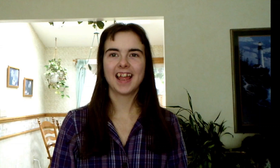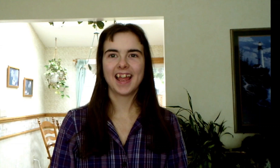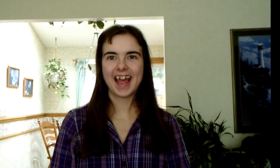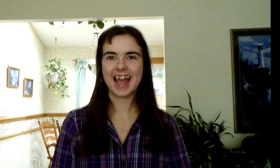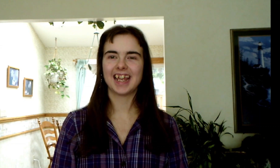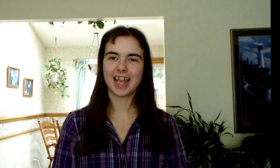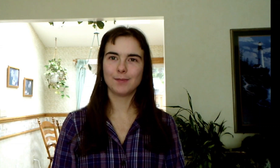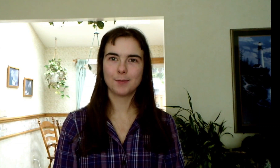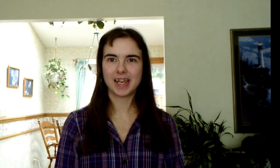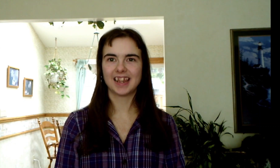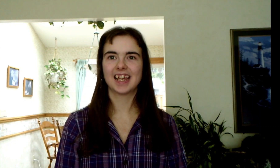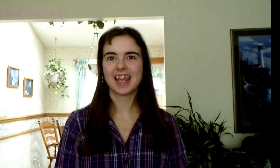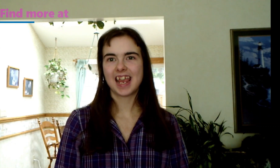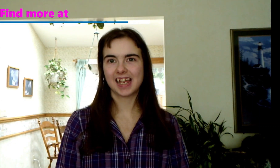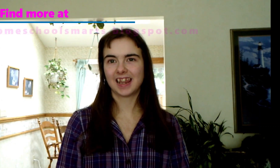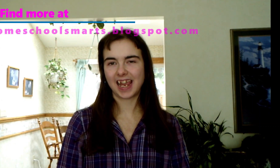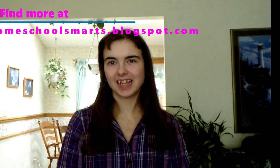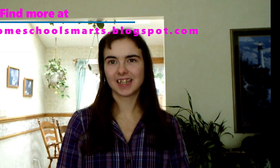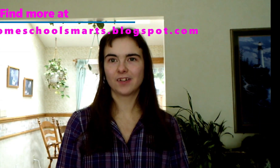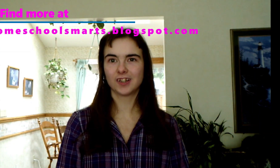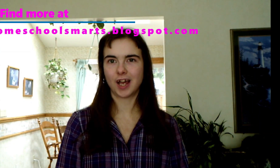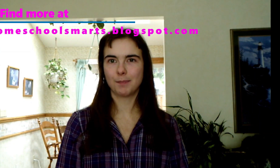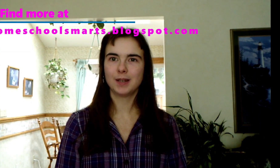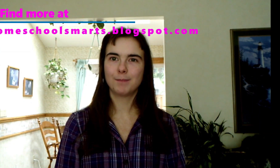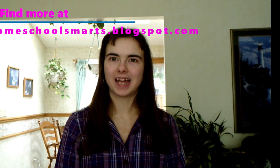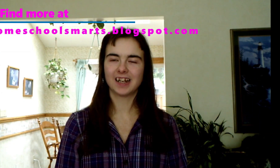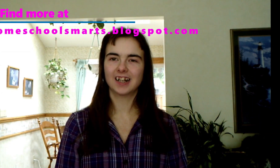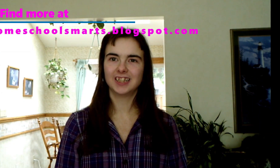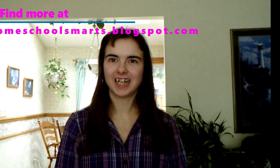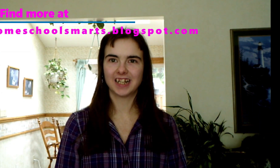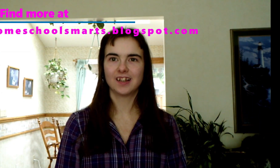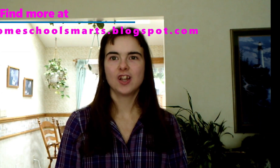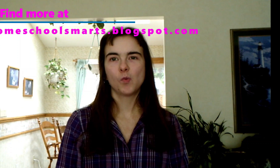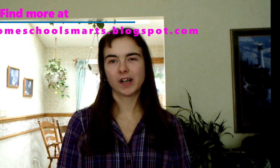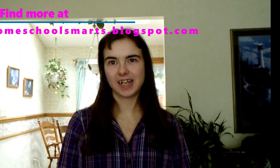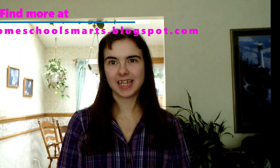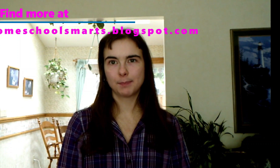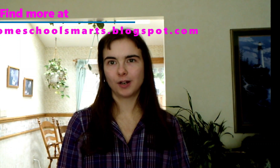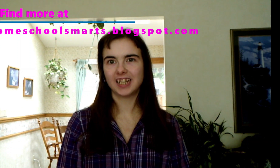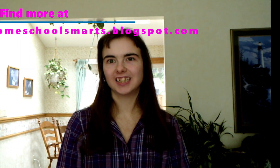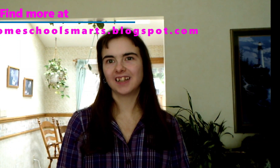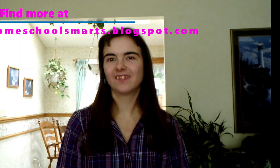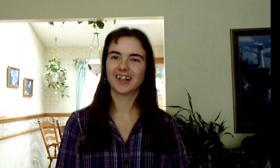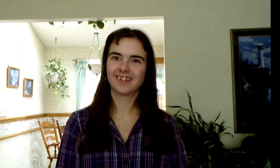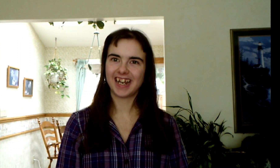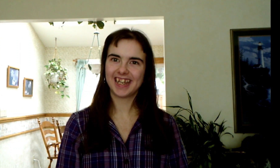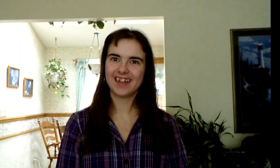Hi, I'm Samantha, and thanks for stopping by our channel, where inspiration for creativity